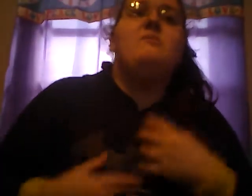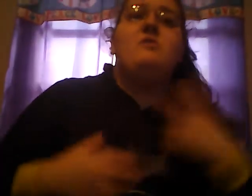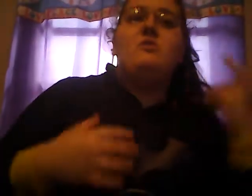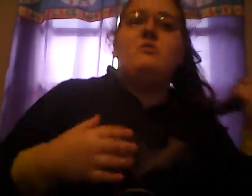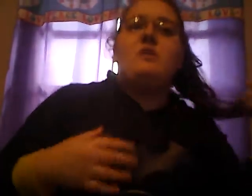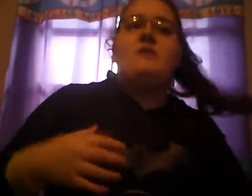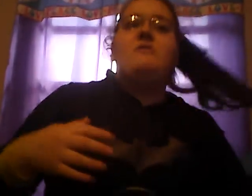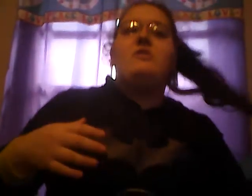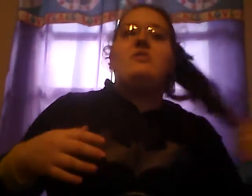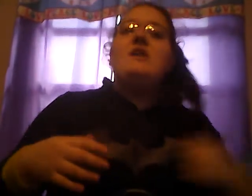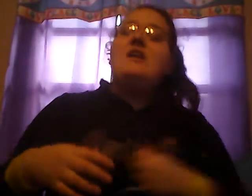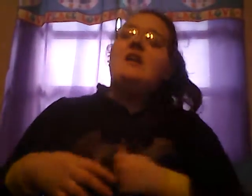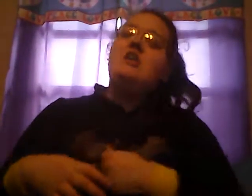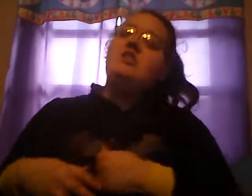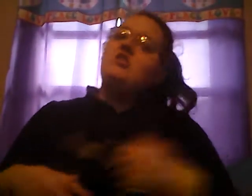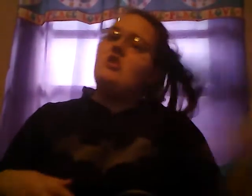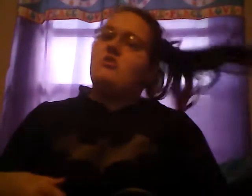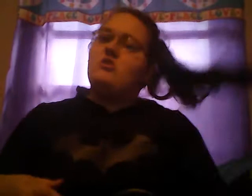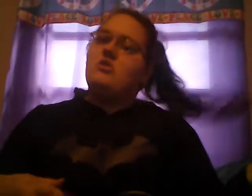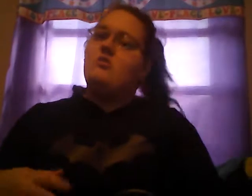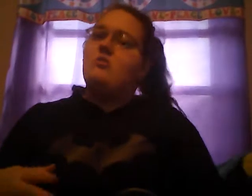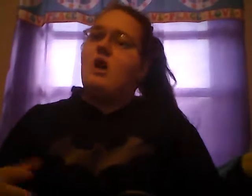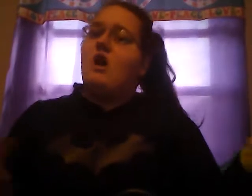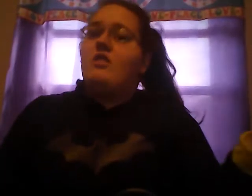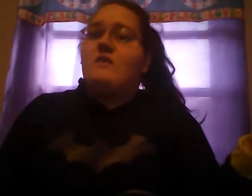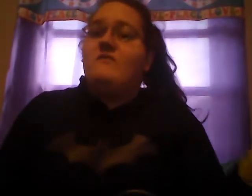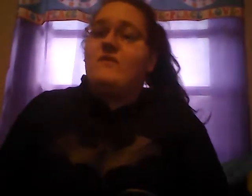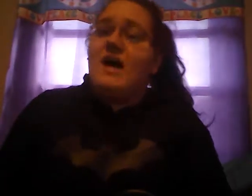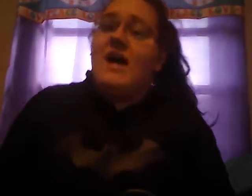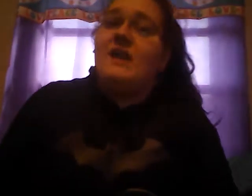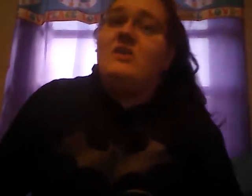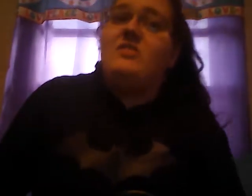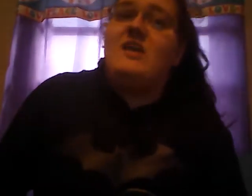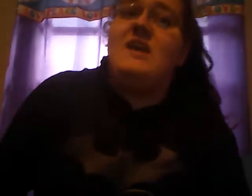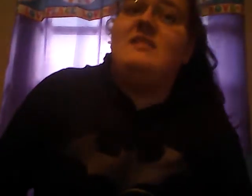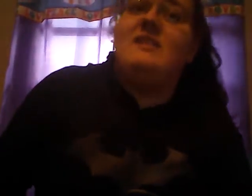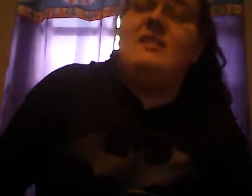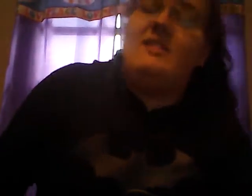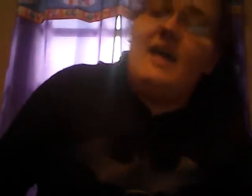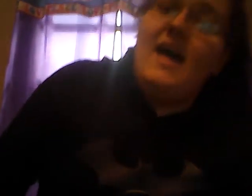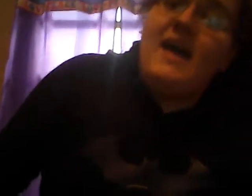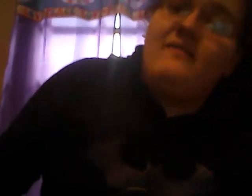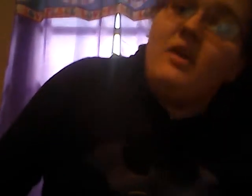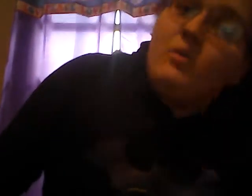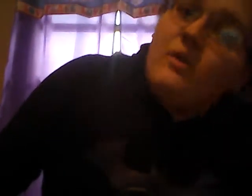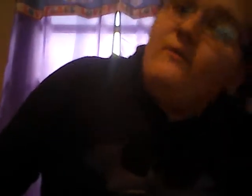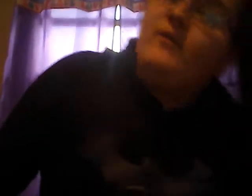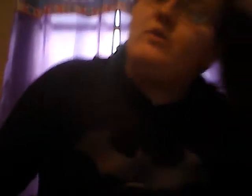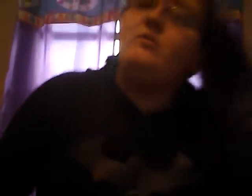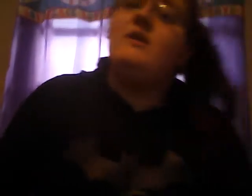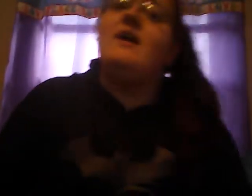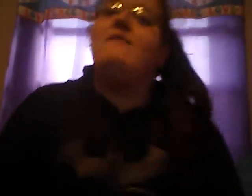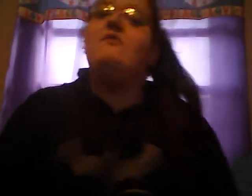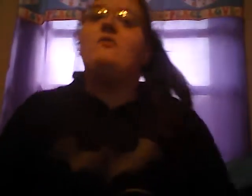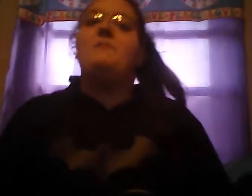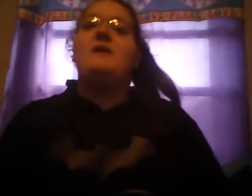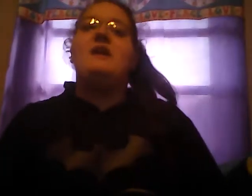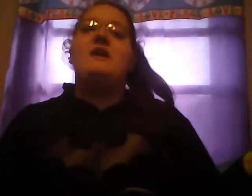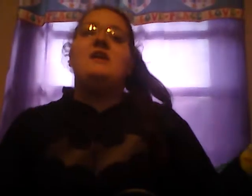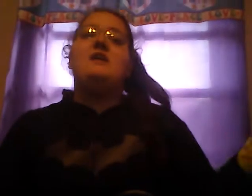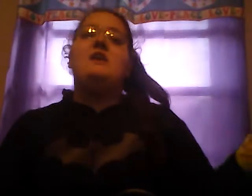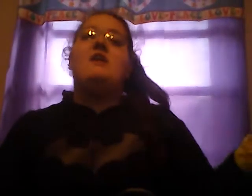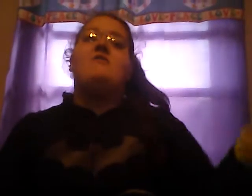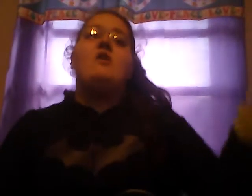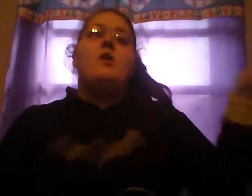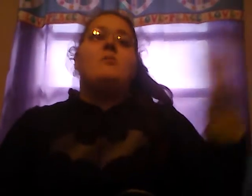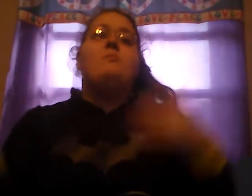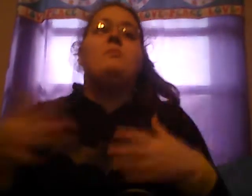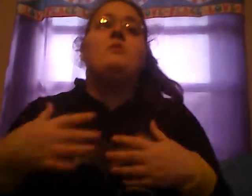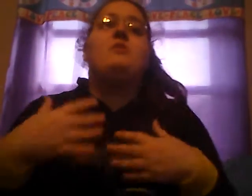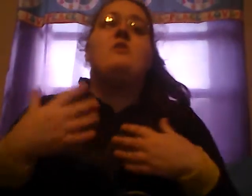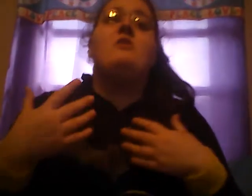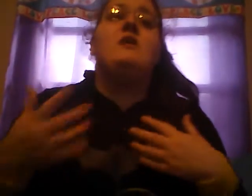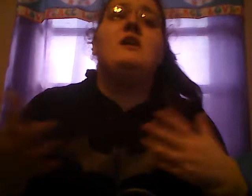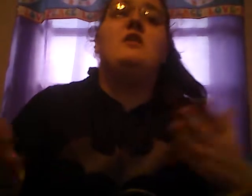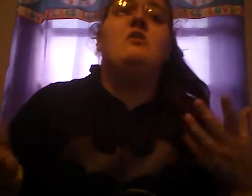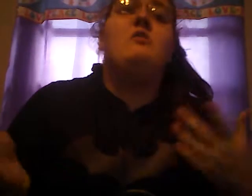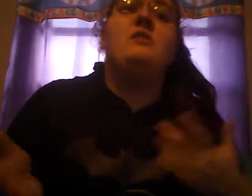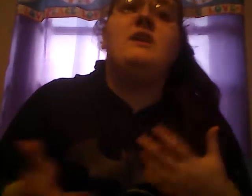do everything and show you all the finer things in life. Will forever be enough, so there ain't no need